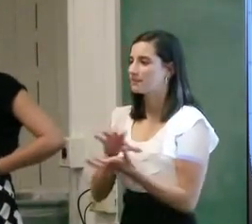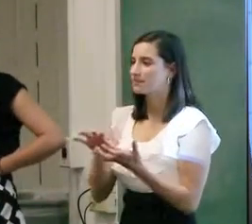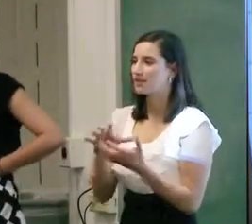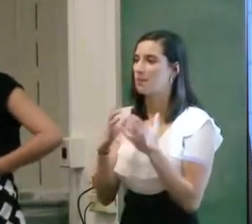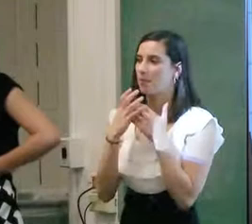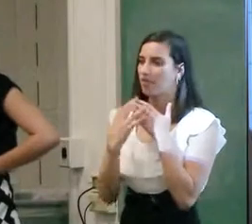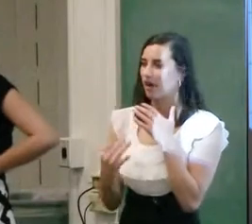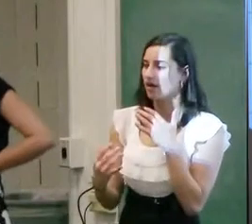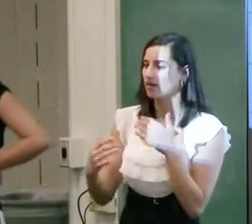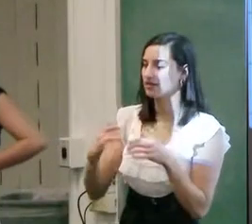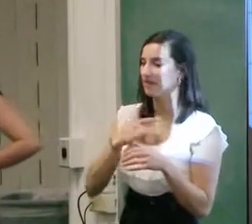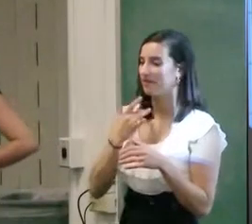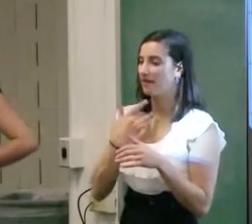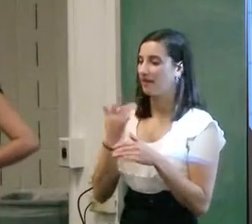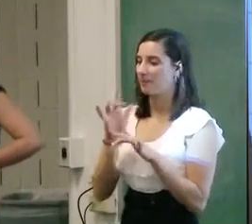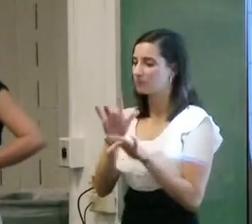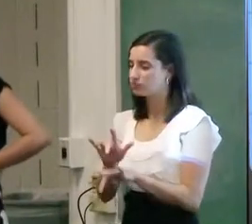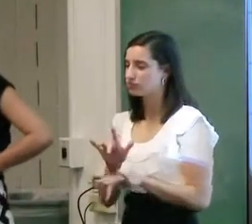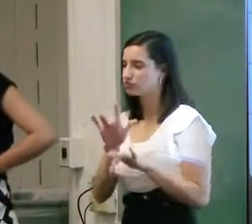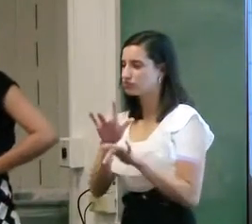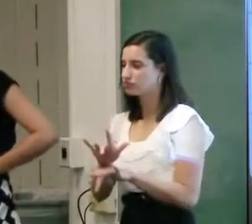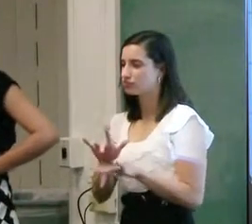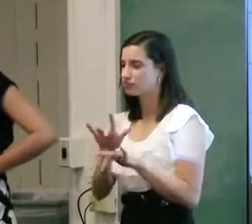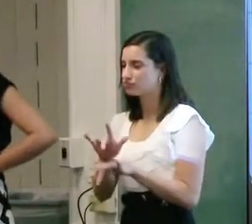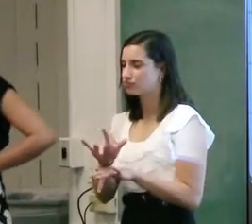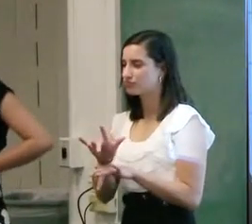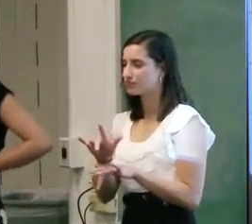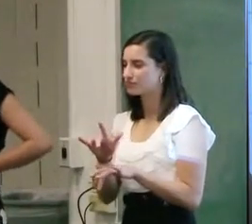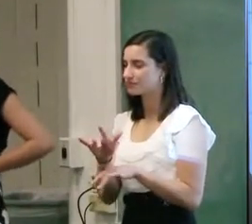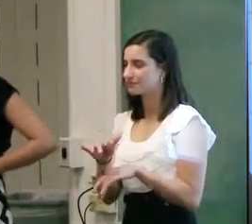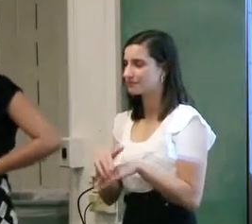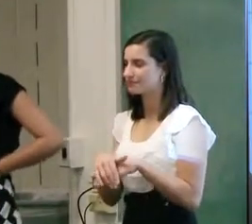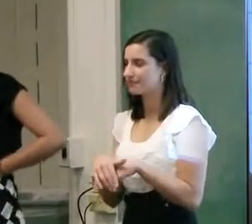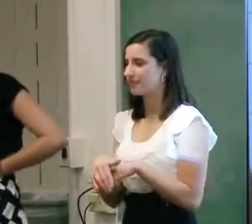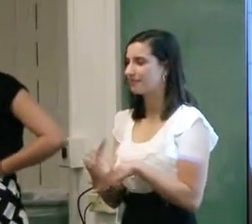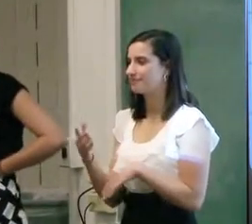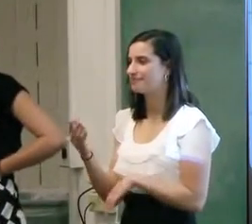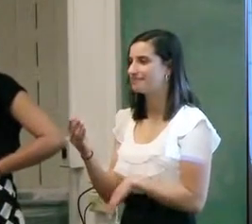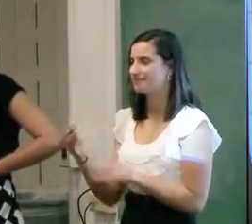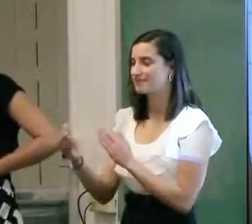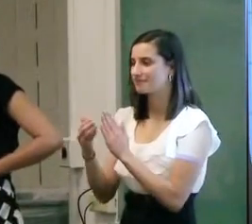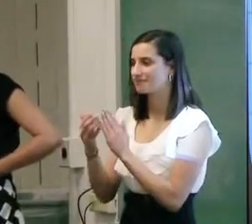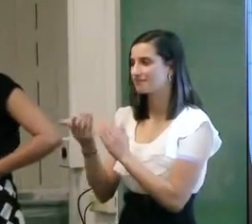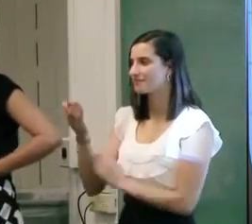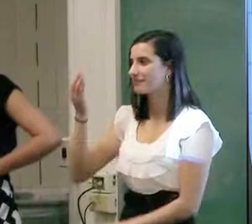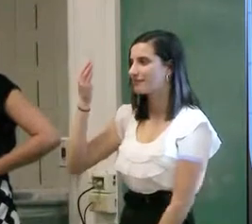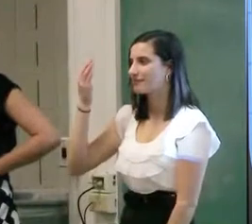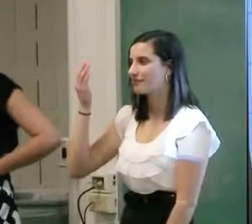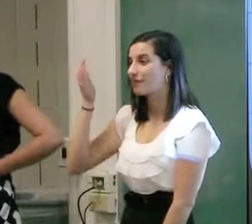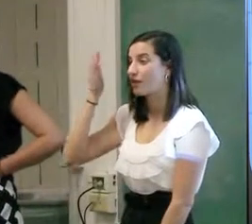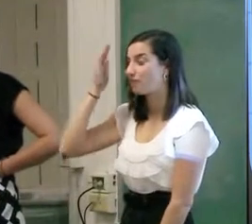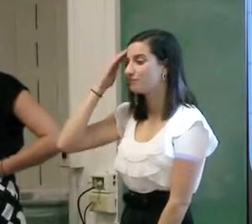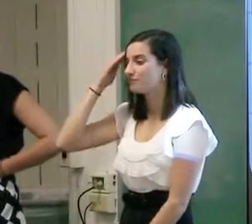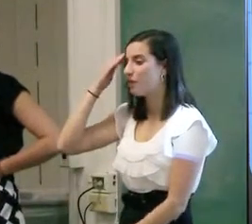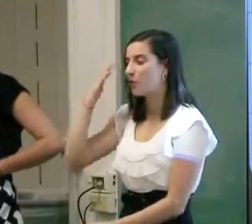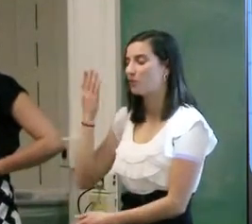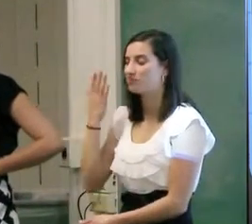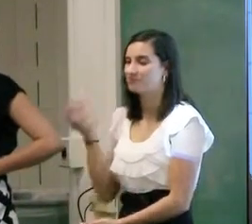the blood, feeling bad for both the mom and the child, and just having little to no exposure of it just overwhelmed